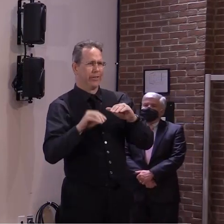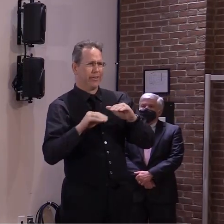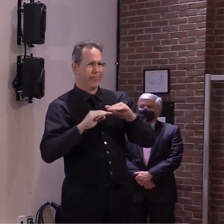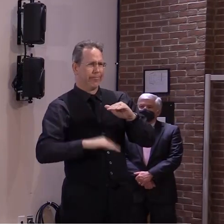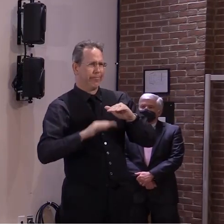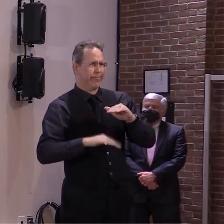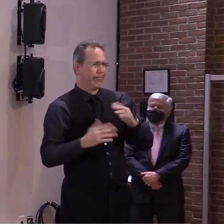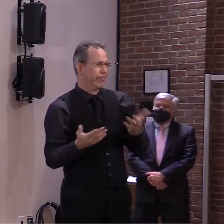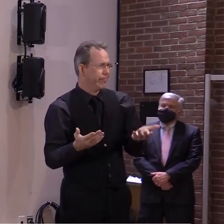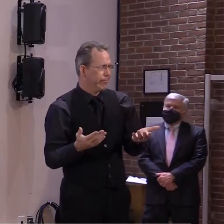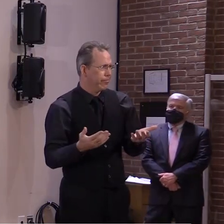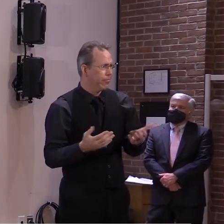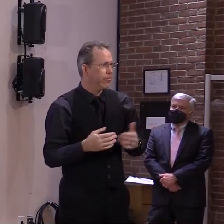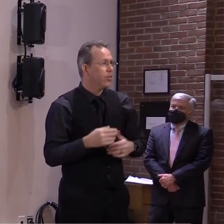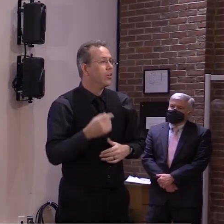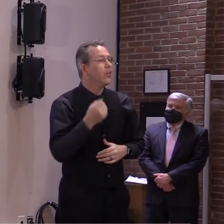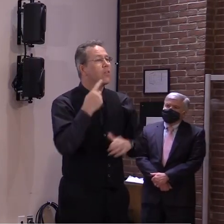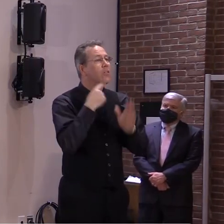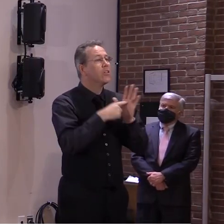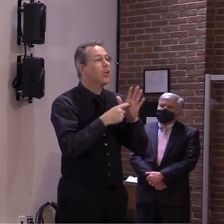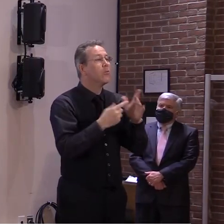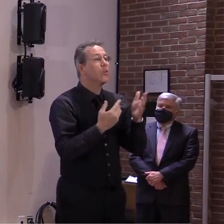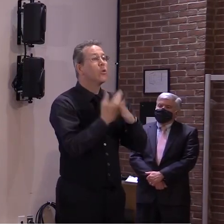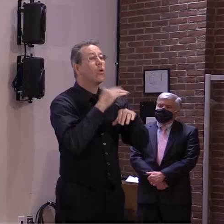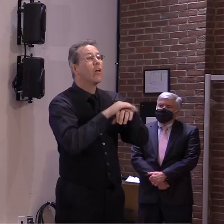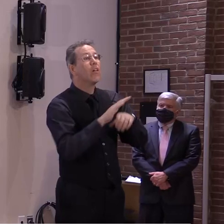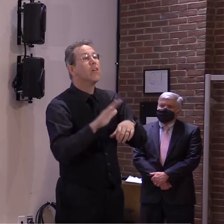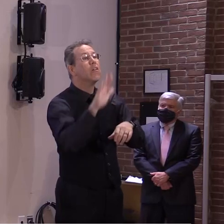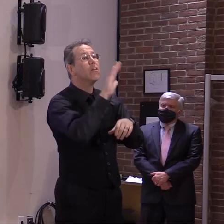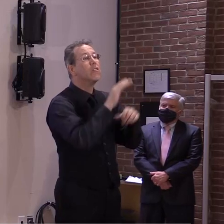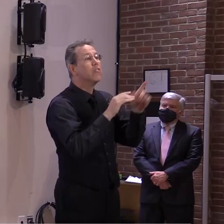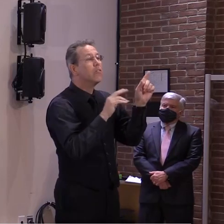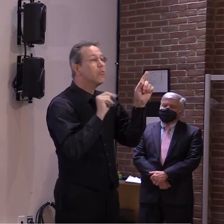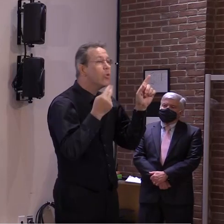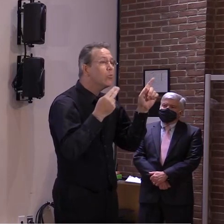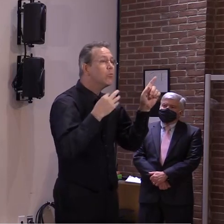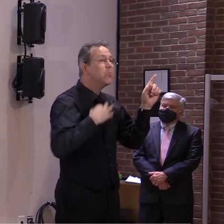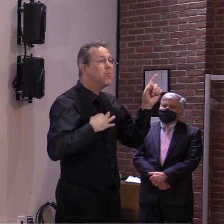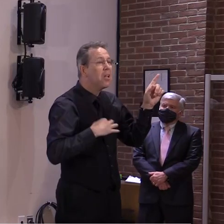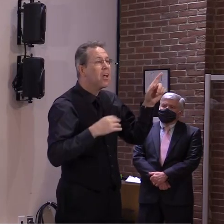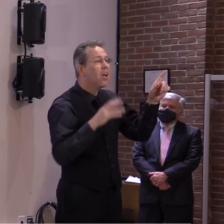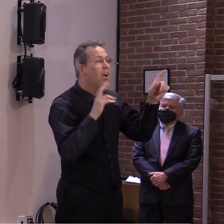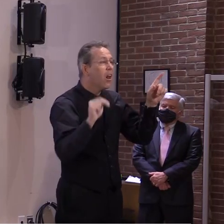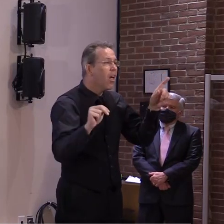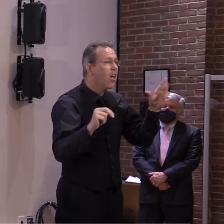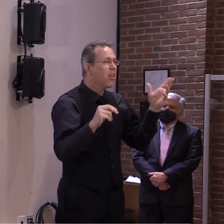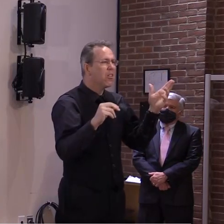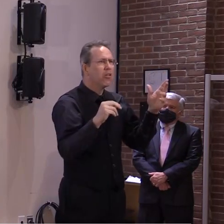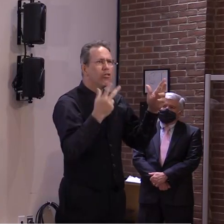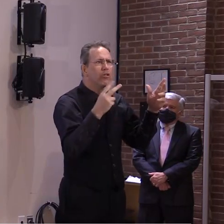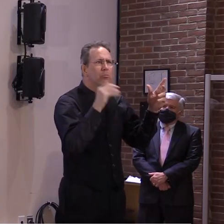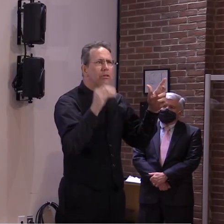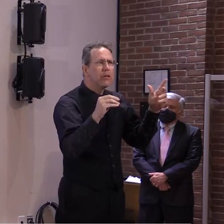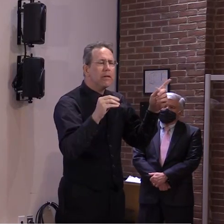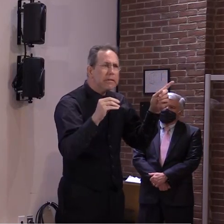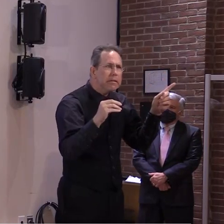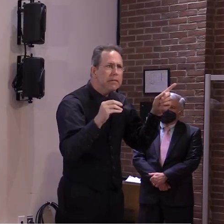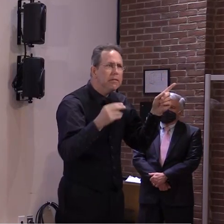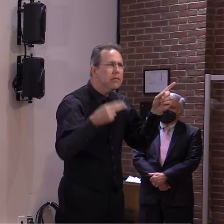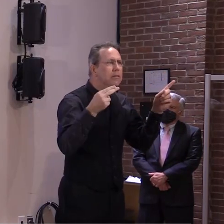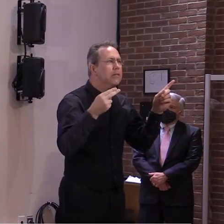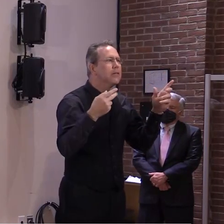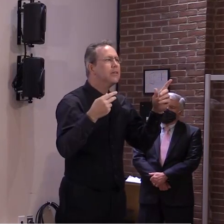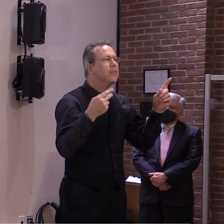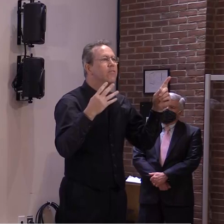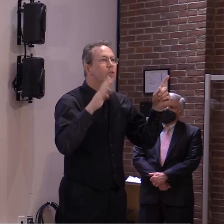are getting their positivity rates up in the high single digits. And there are reports from Michigan, the positivity